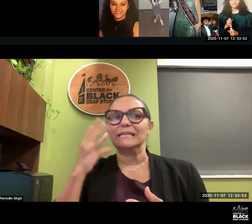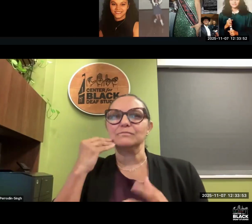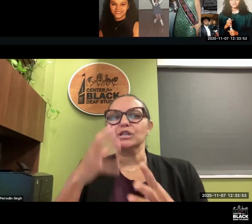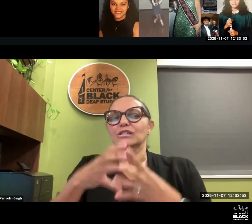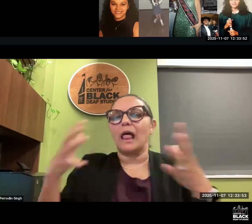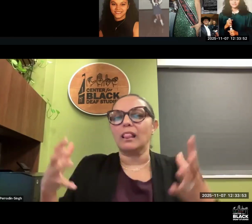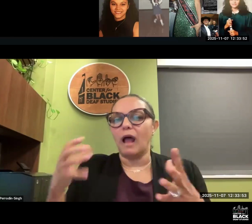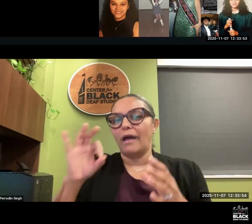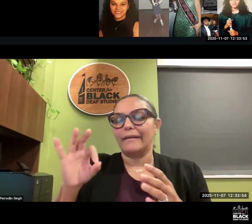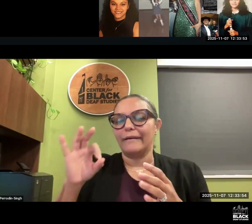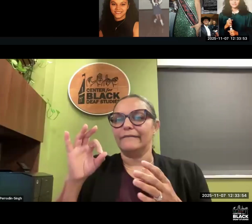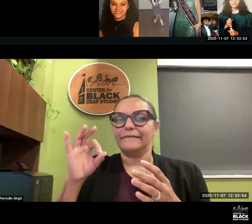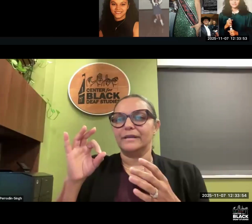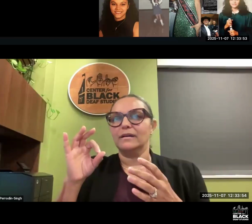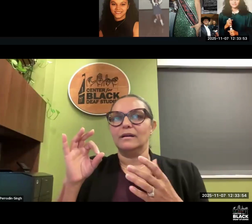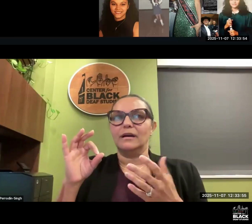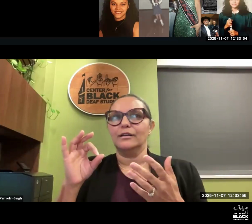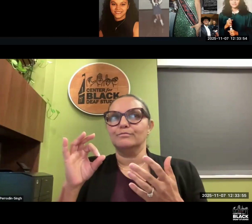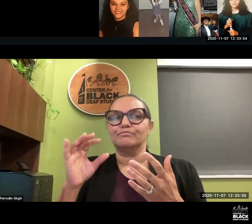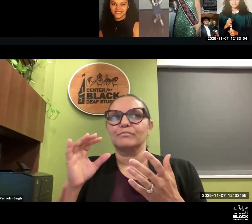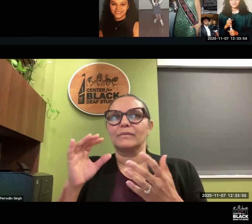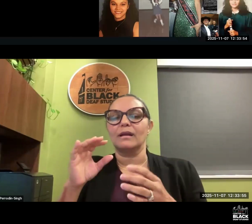my experience in middle school.